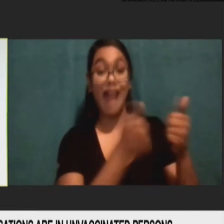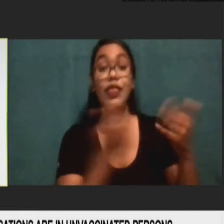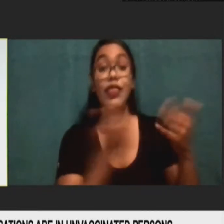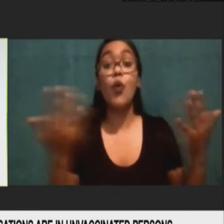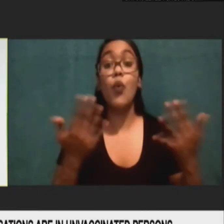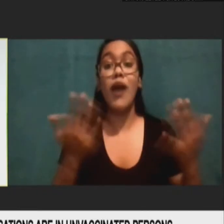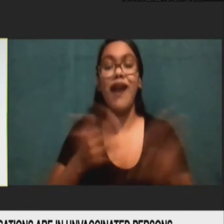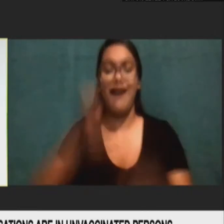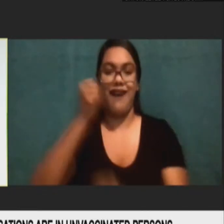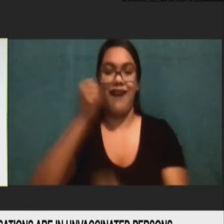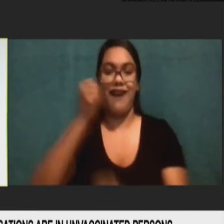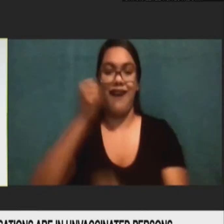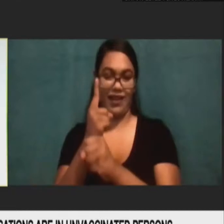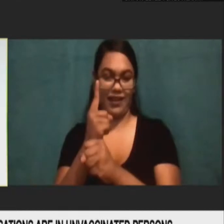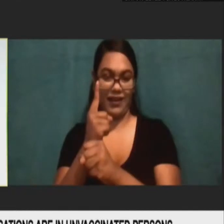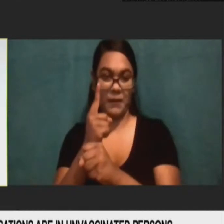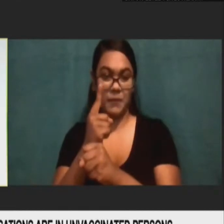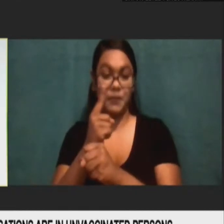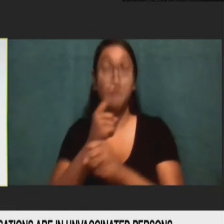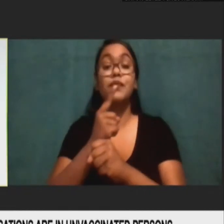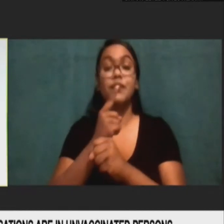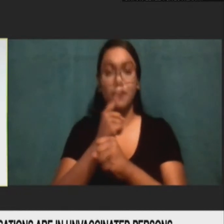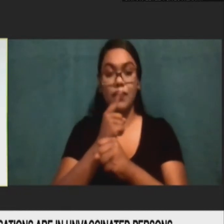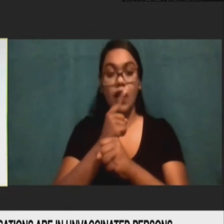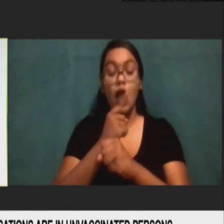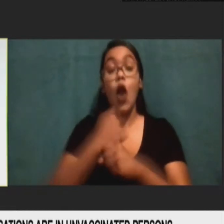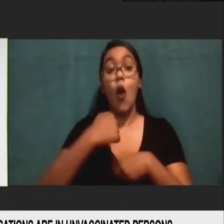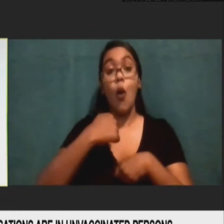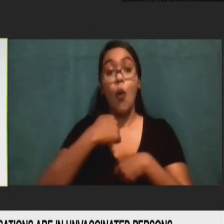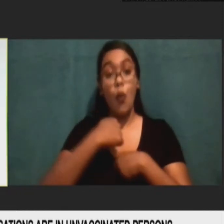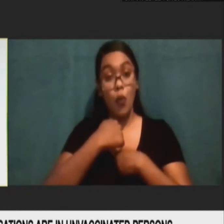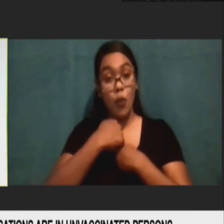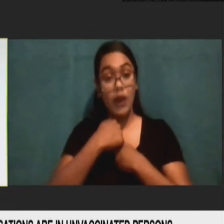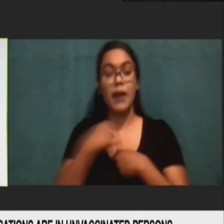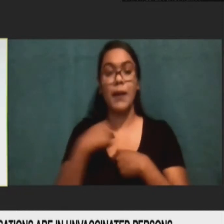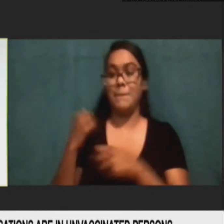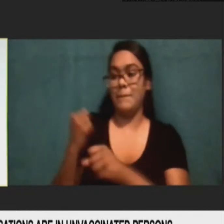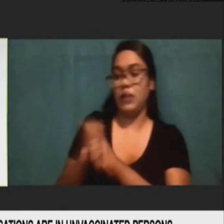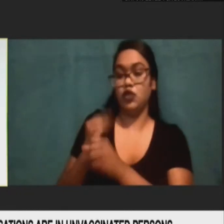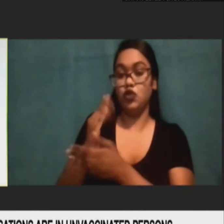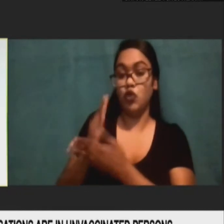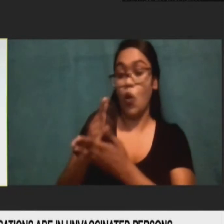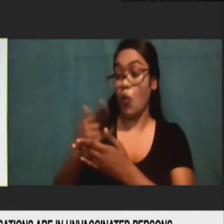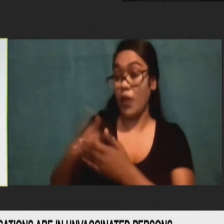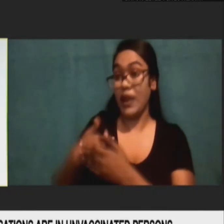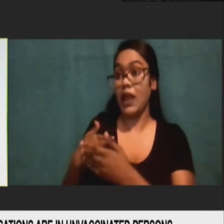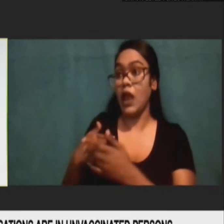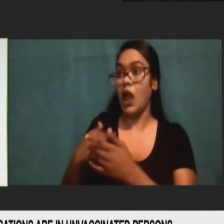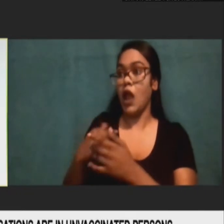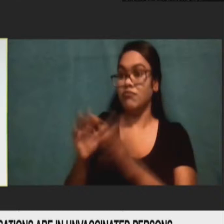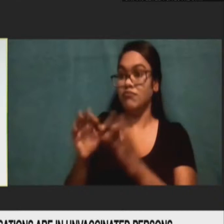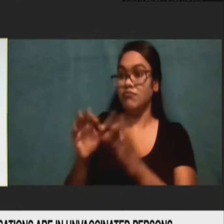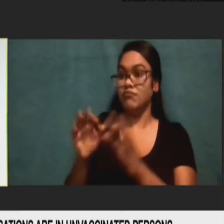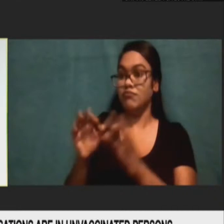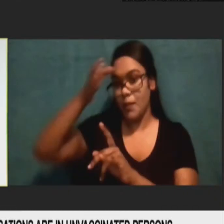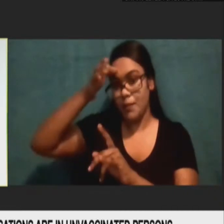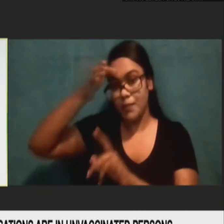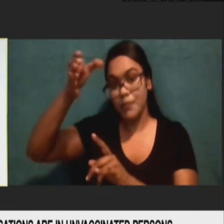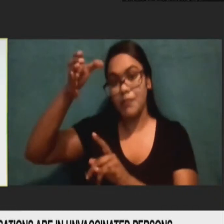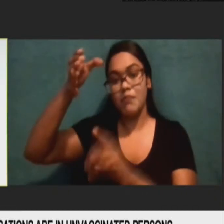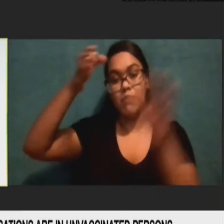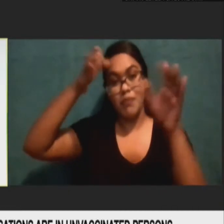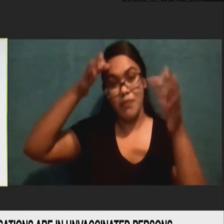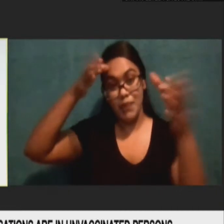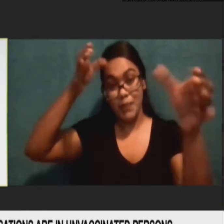highly reliable organizations, you defer to experts. And we have got expertise in our academic hospitals, in our tertiary hospitals, in